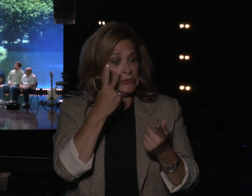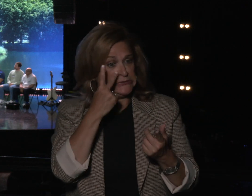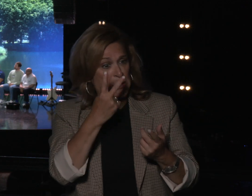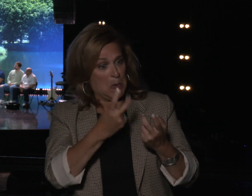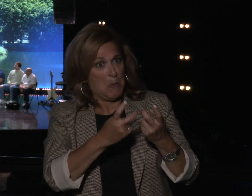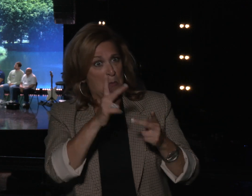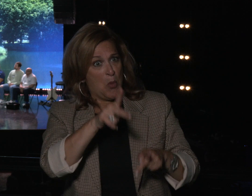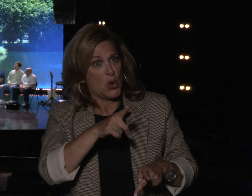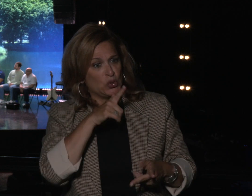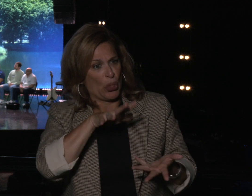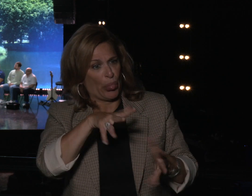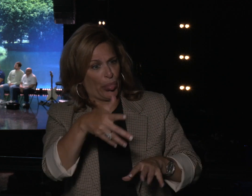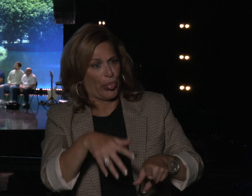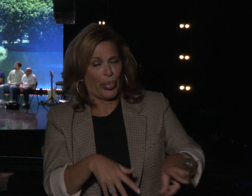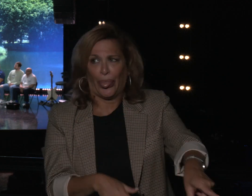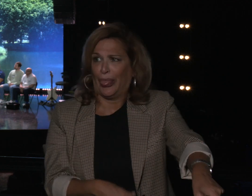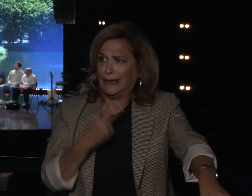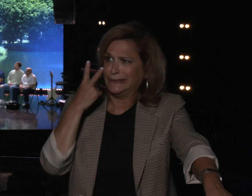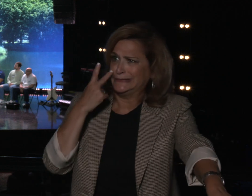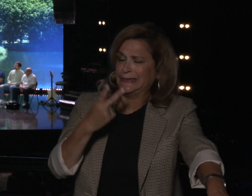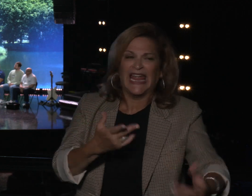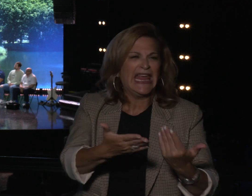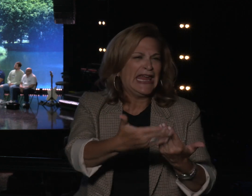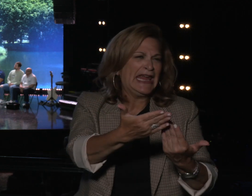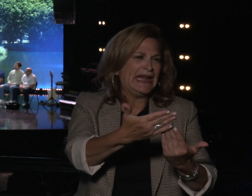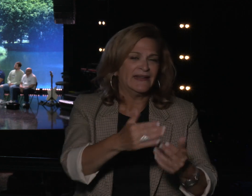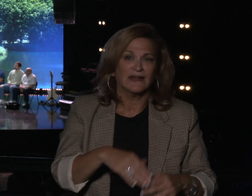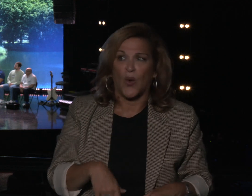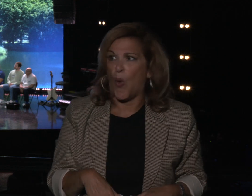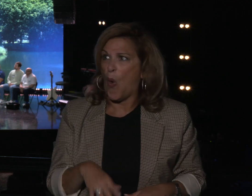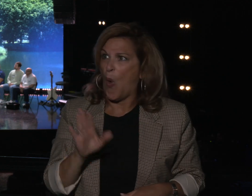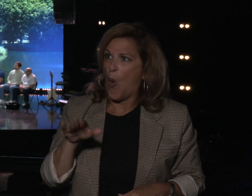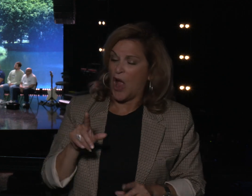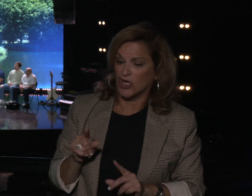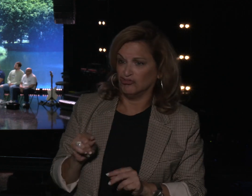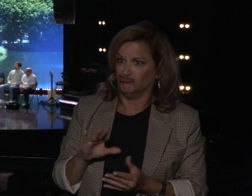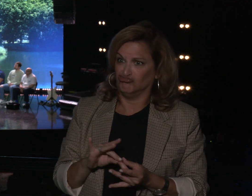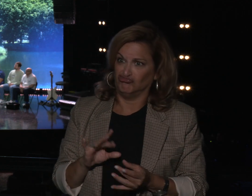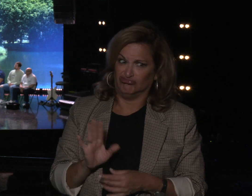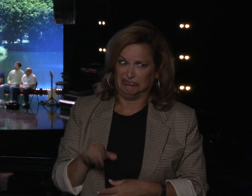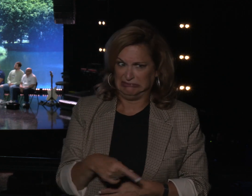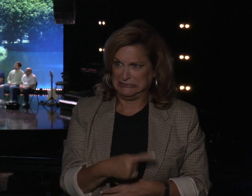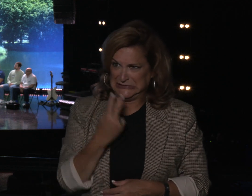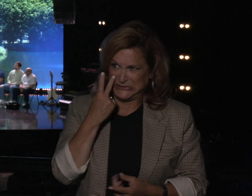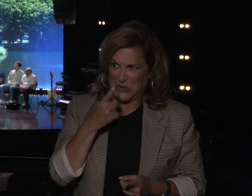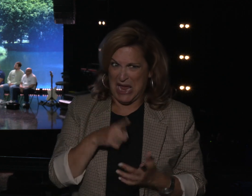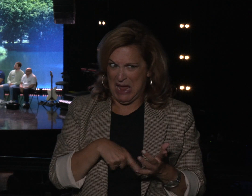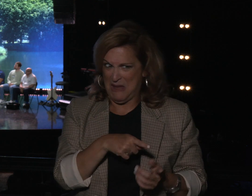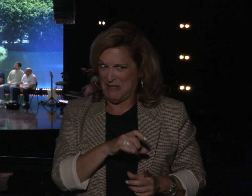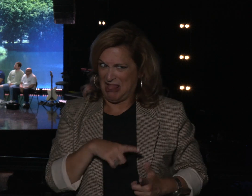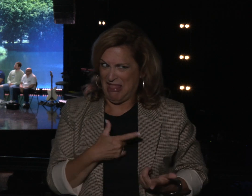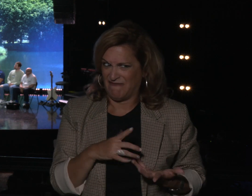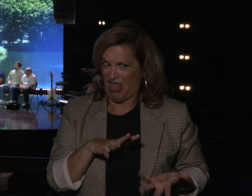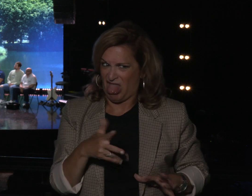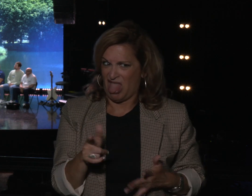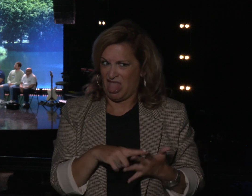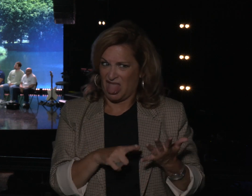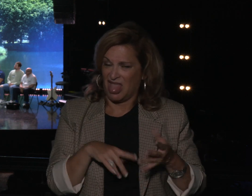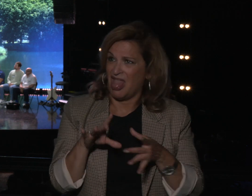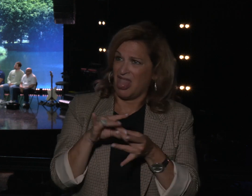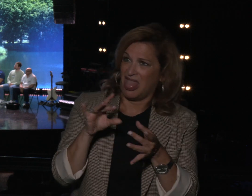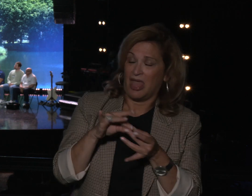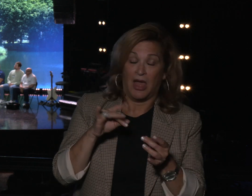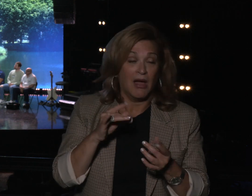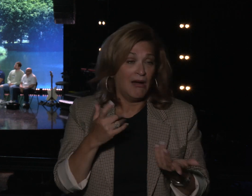to chit chat about them. We easily become chatty patties and like, I'm guilty of this, I've done this plenty. And like, even as